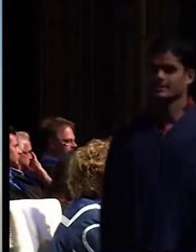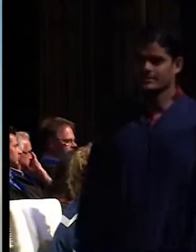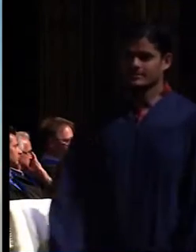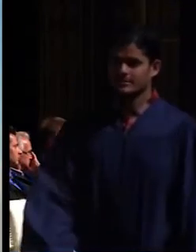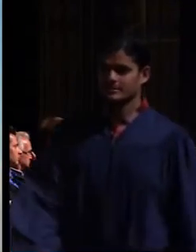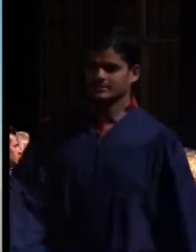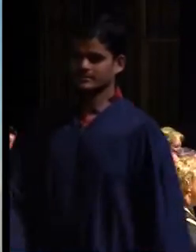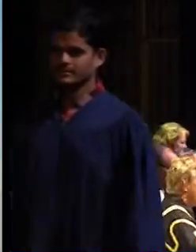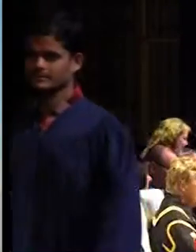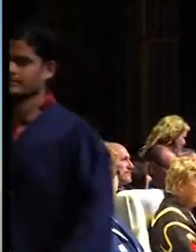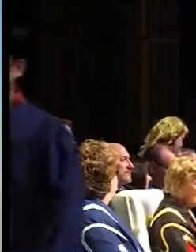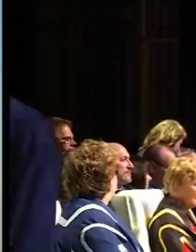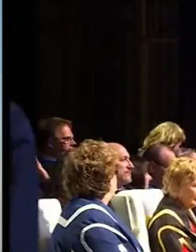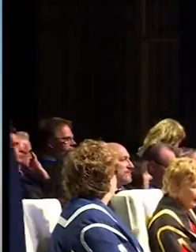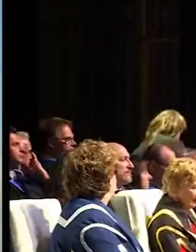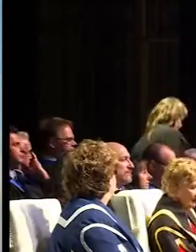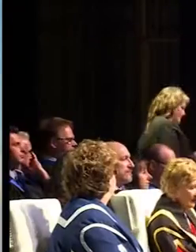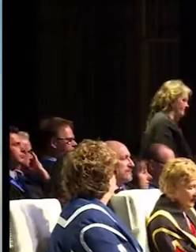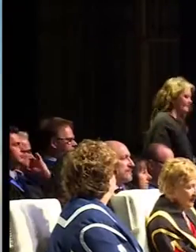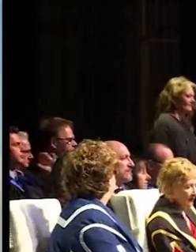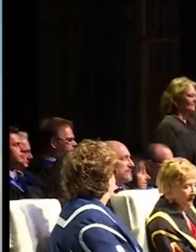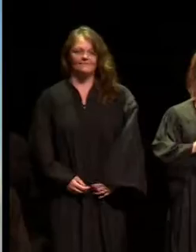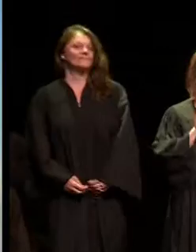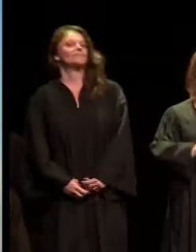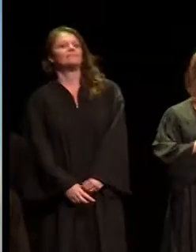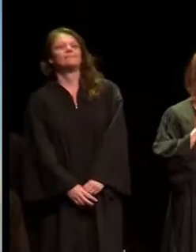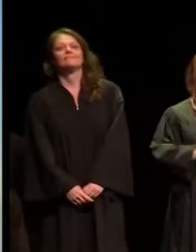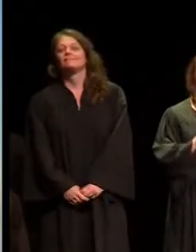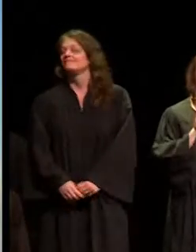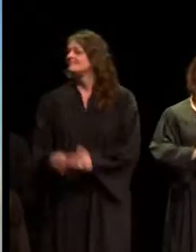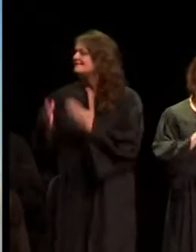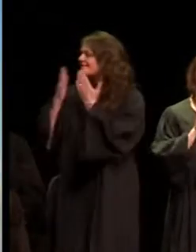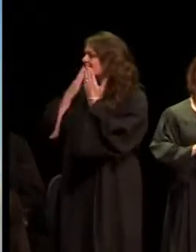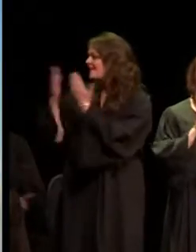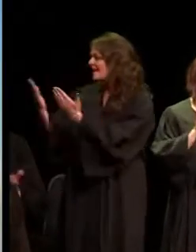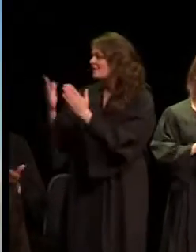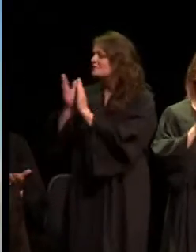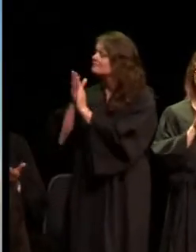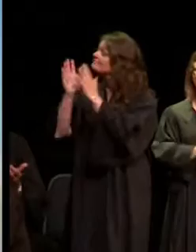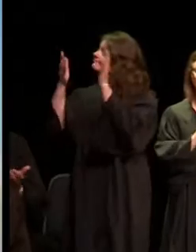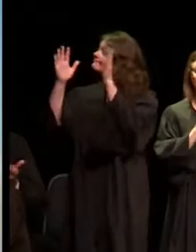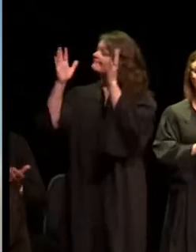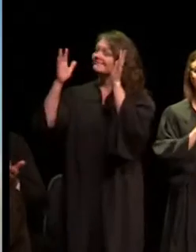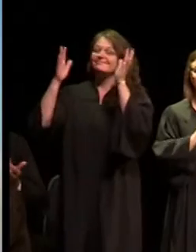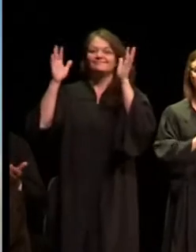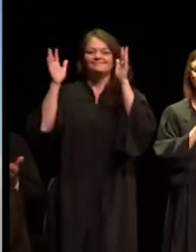Thank you, Madam Chancellor and Madam President.